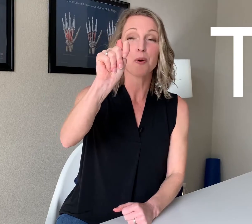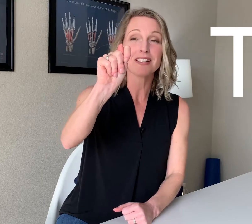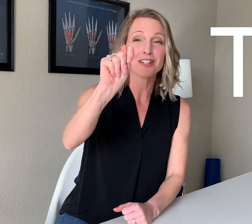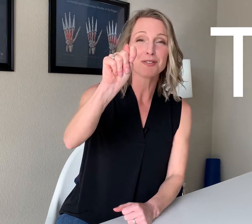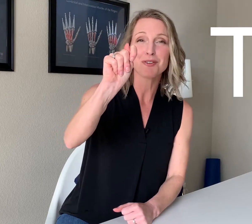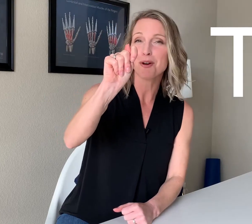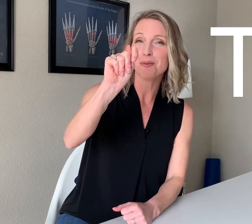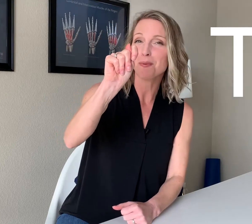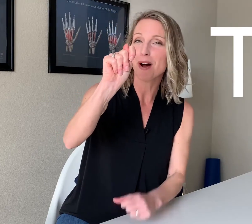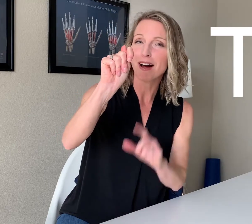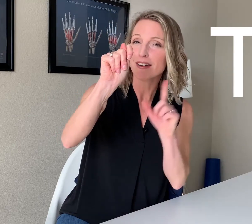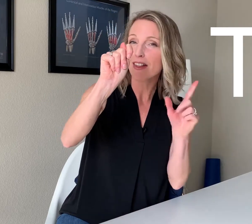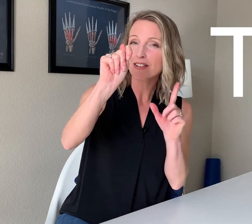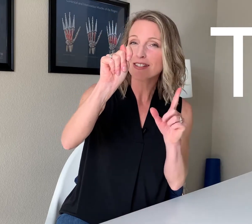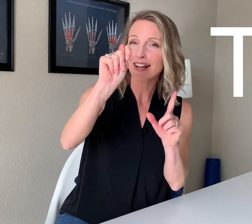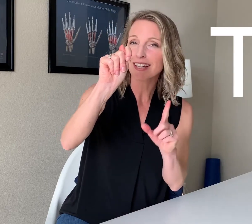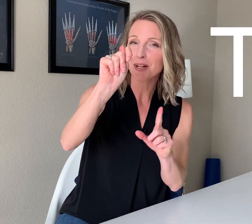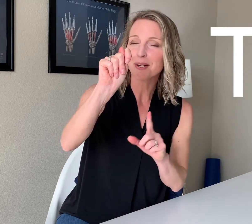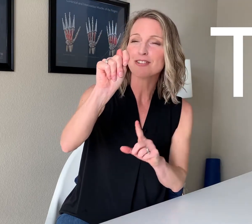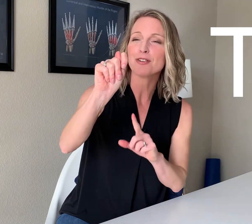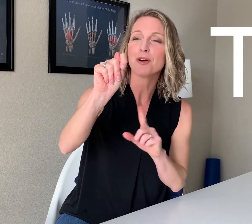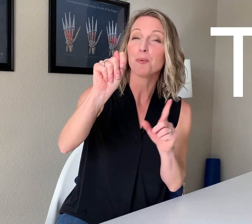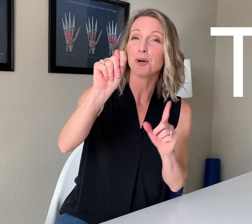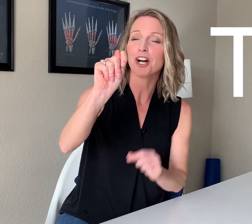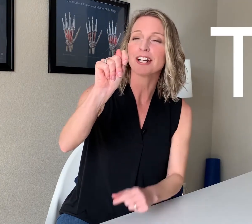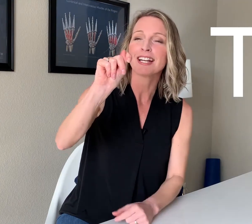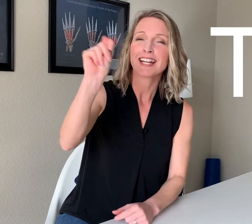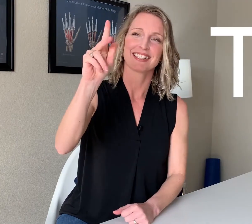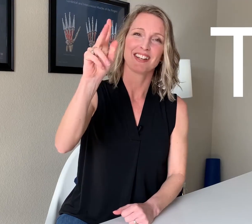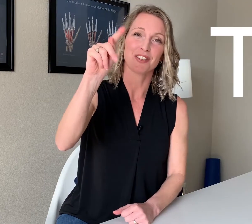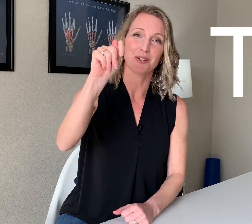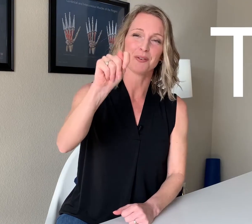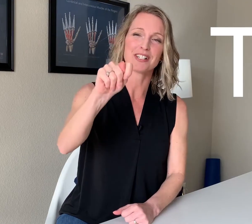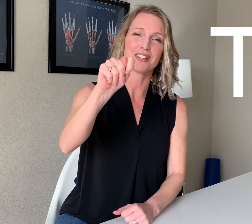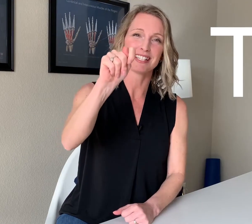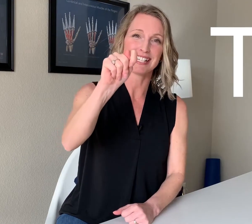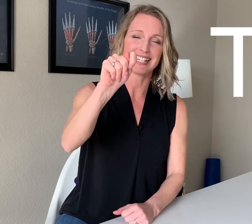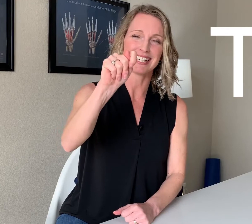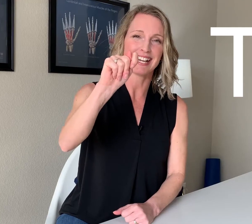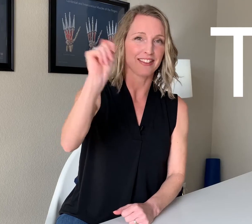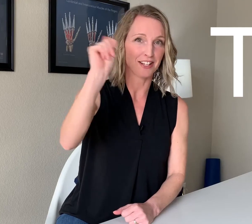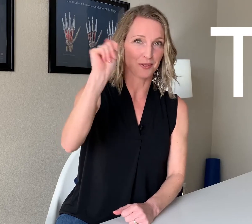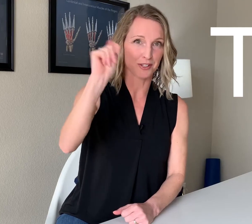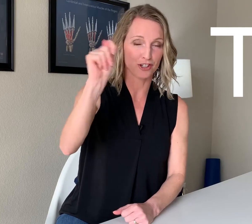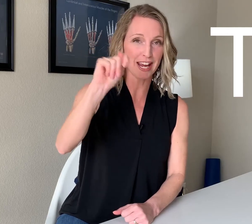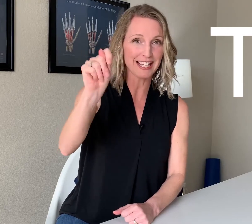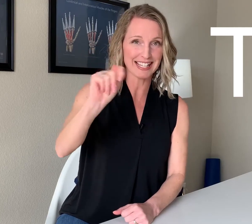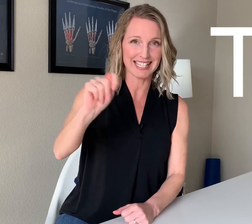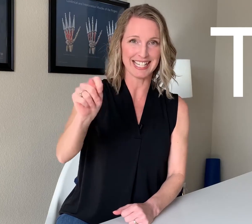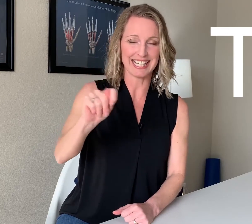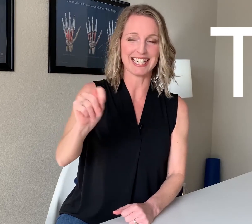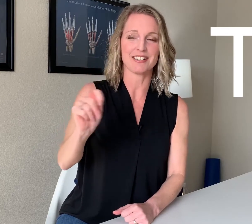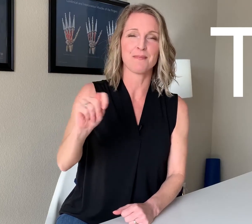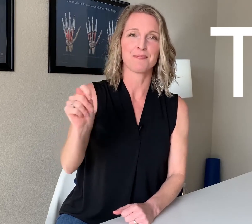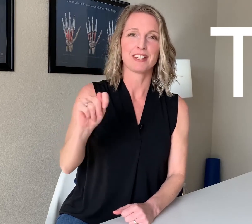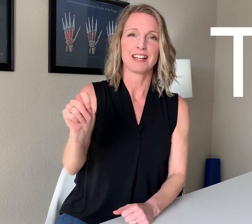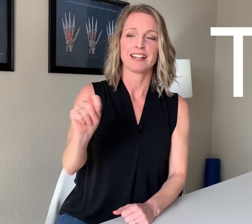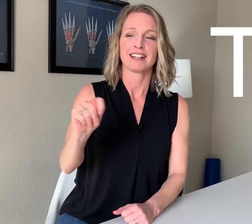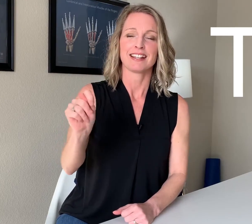to know another sign language, a word, if you go into the T and then you shake the T, that